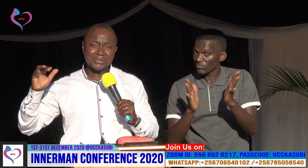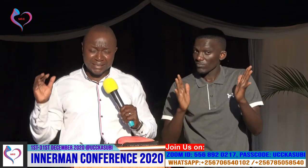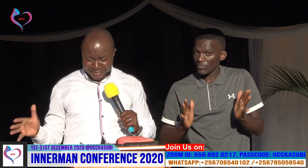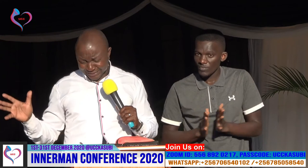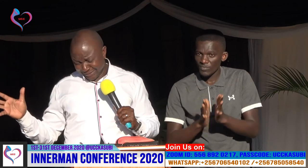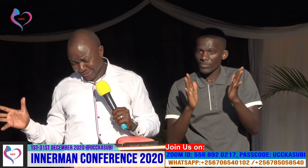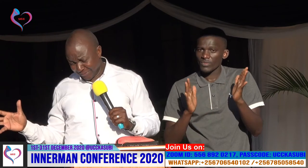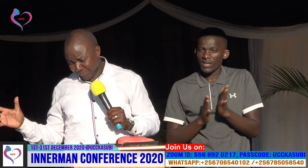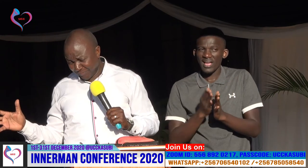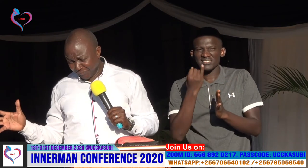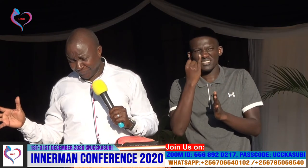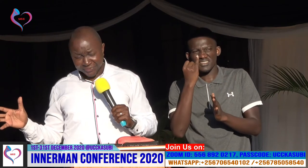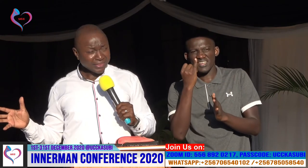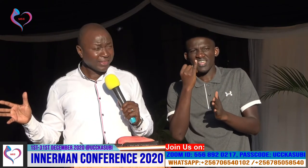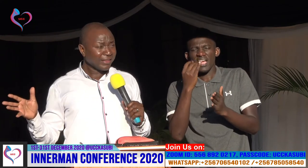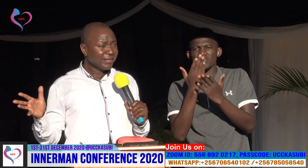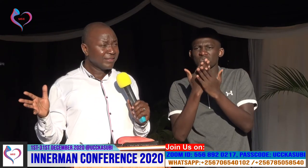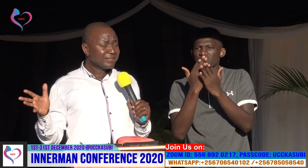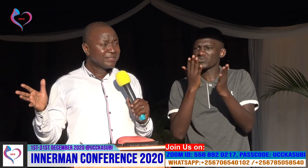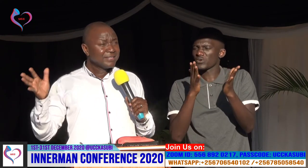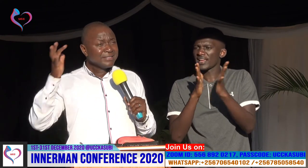in a closet.